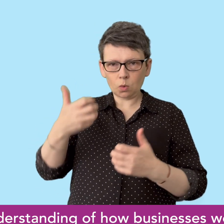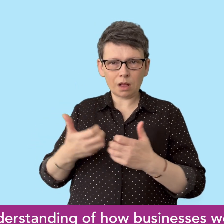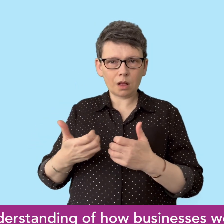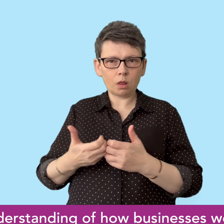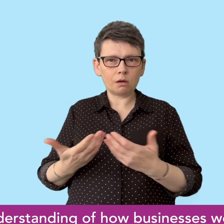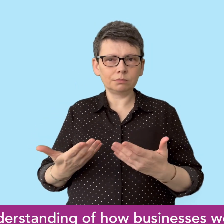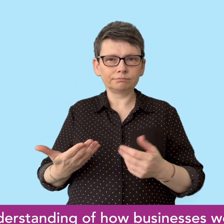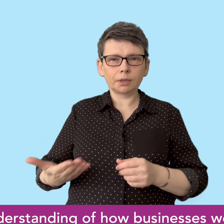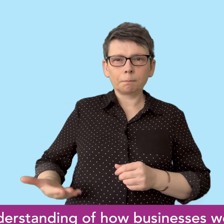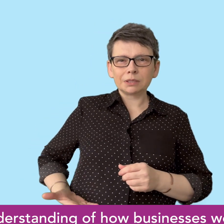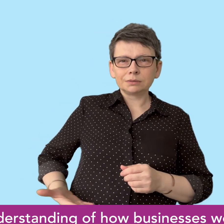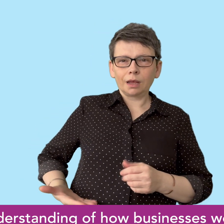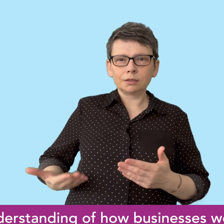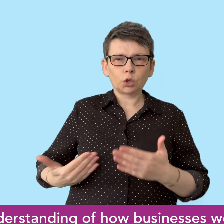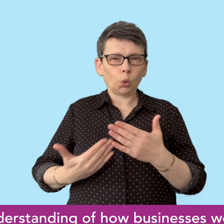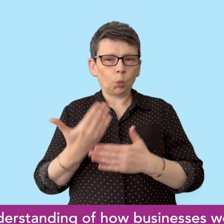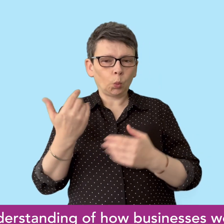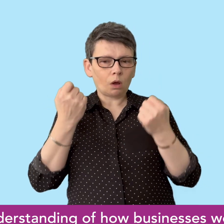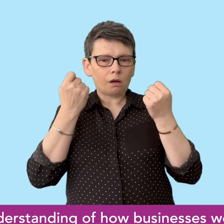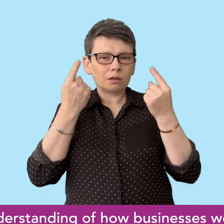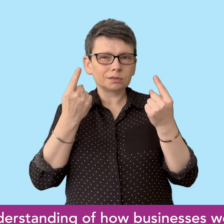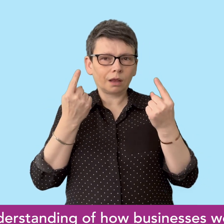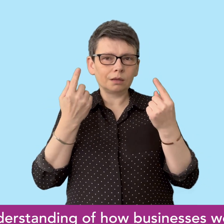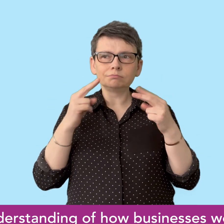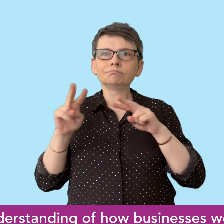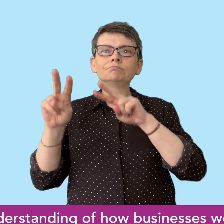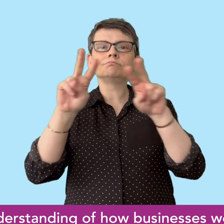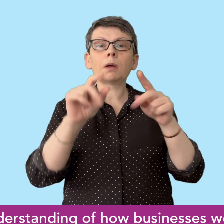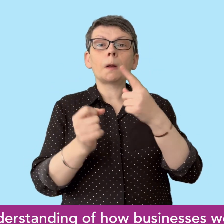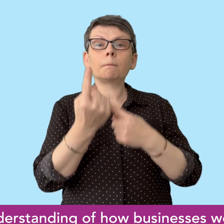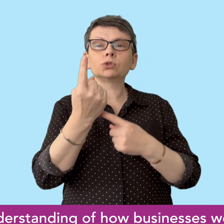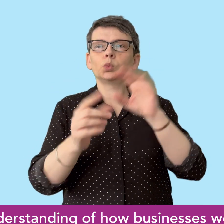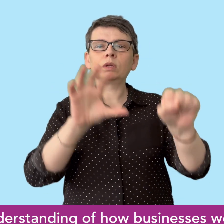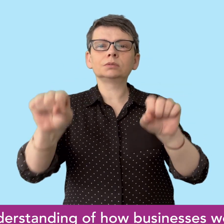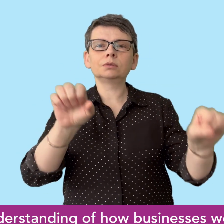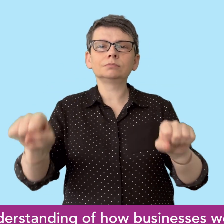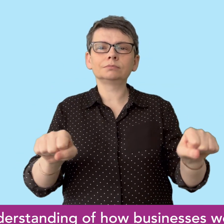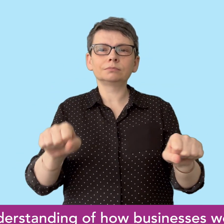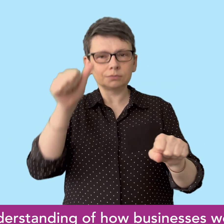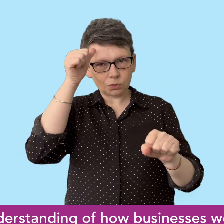Understanding of how businesses work and identifying opportunities.